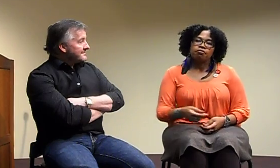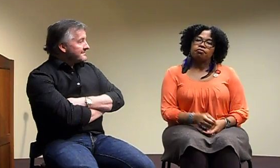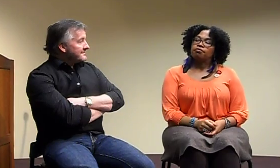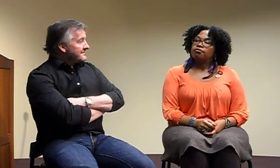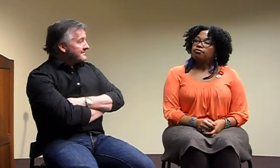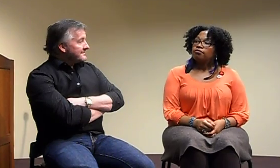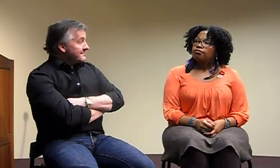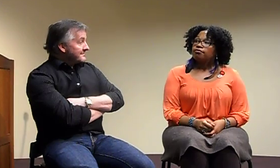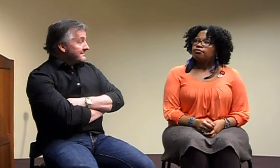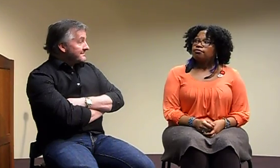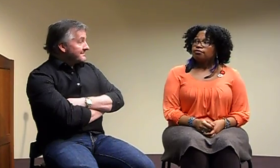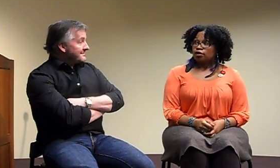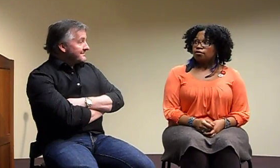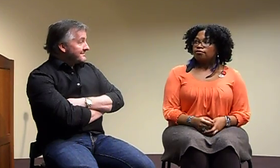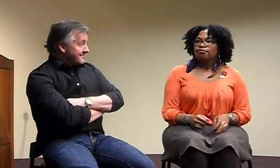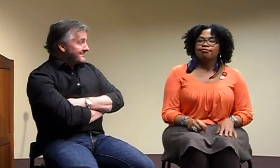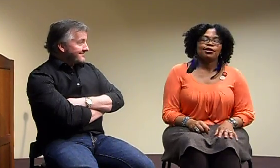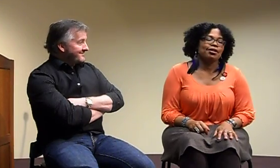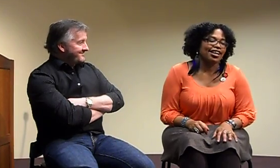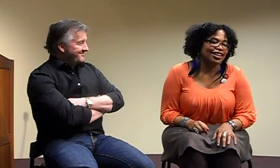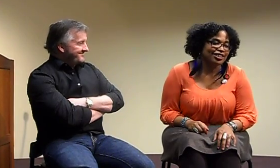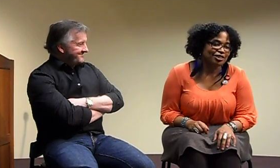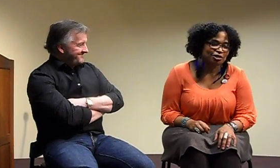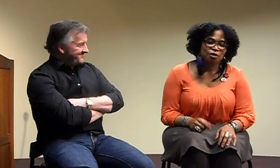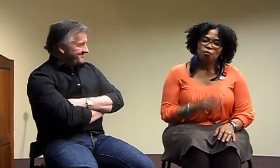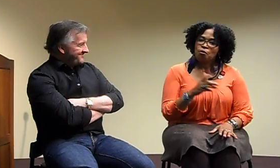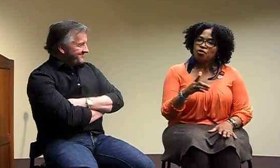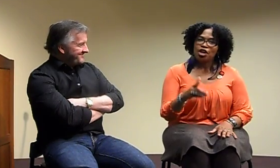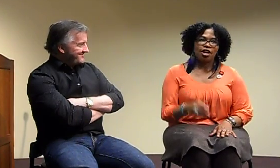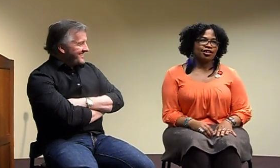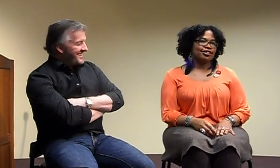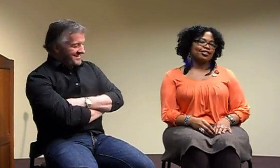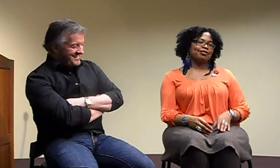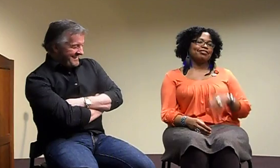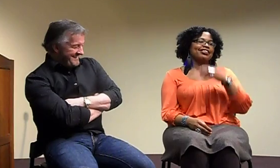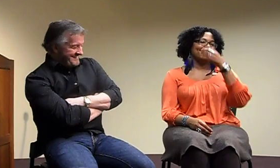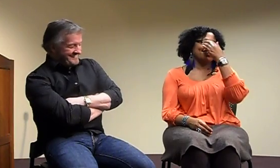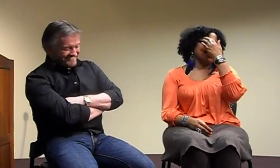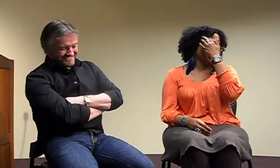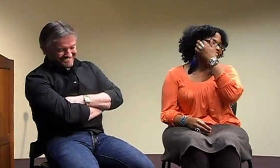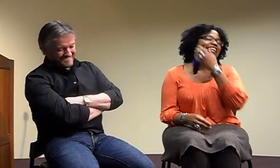Okay, moving on.